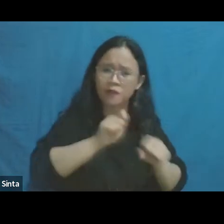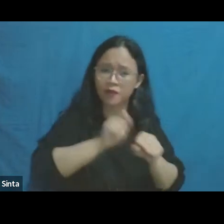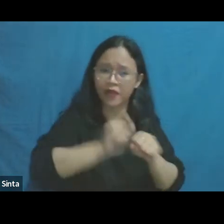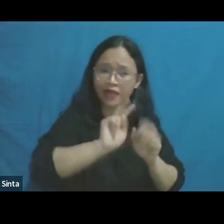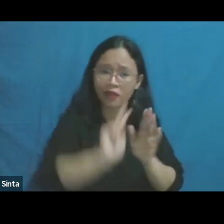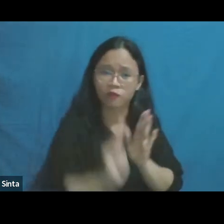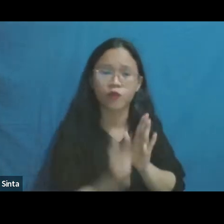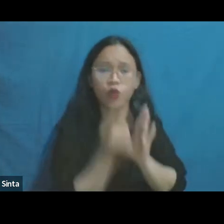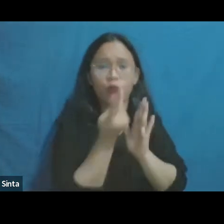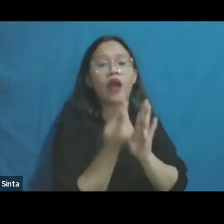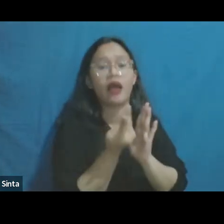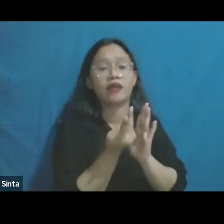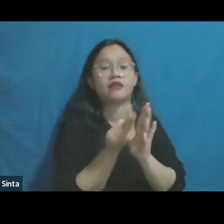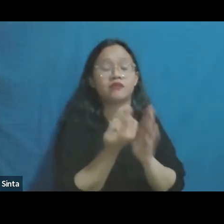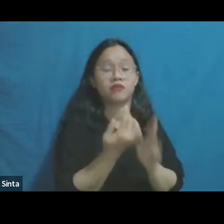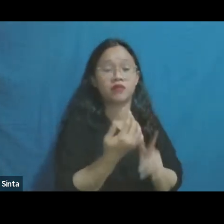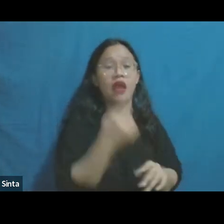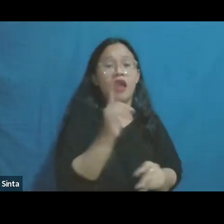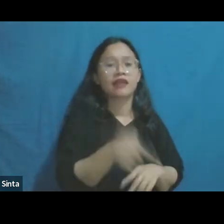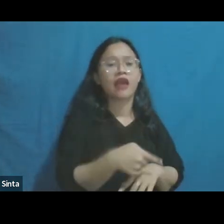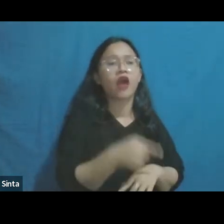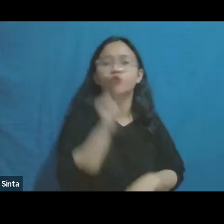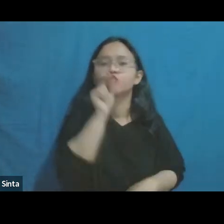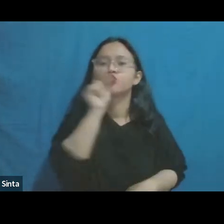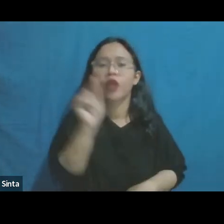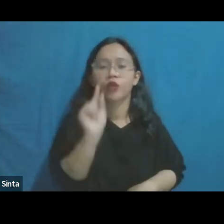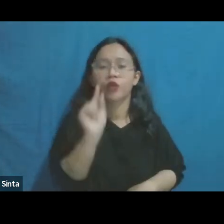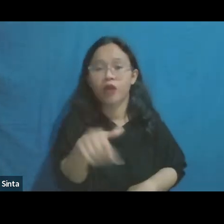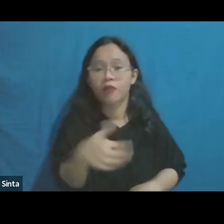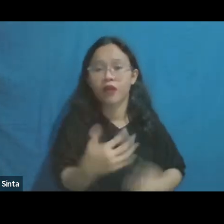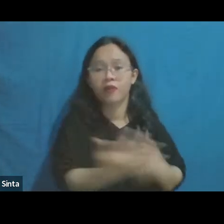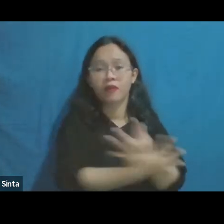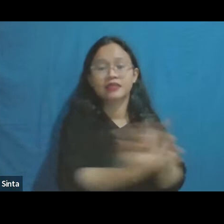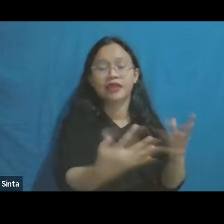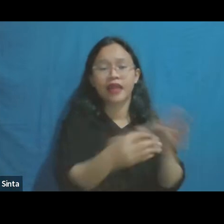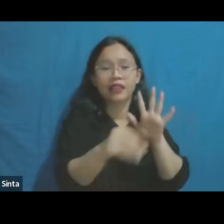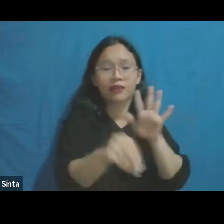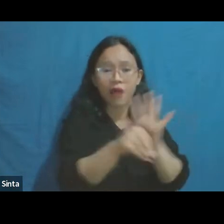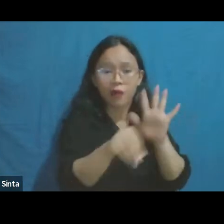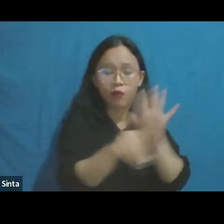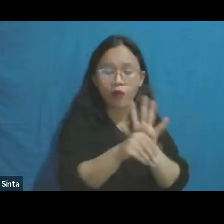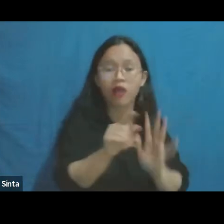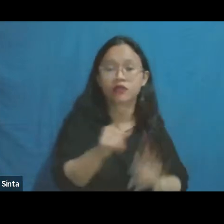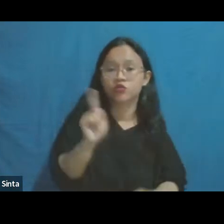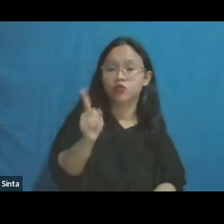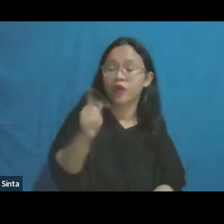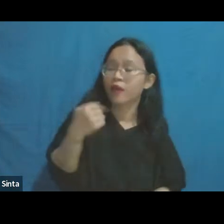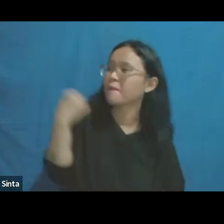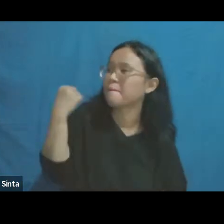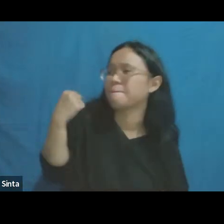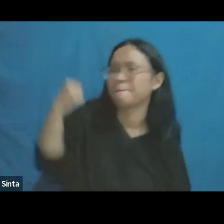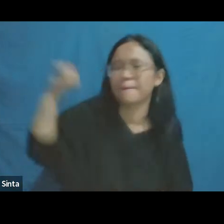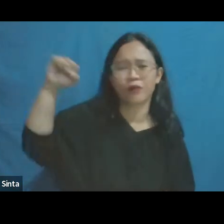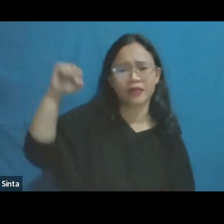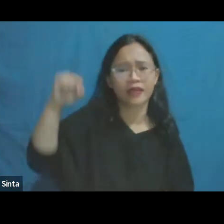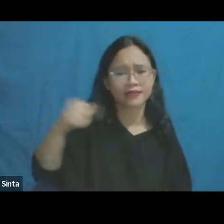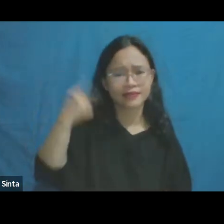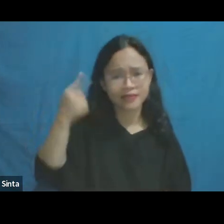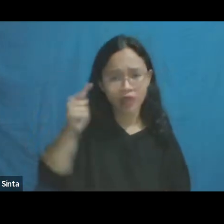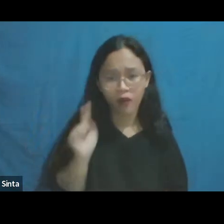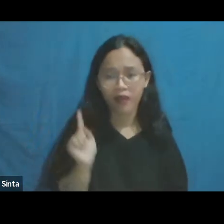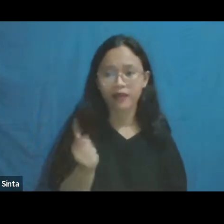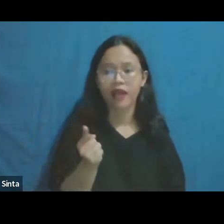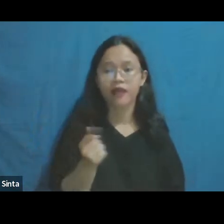Papuan People Petition, which organized protests everywhere. And well, of